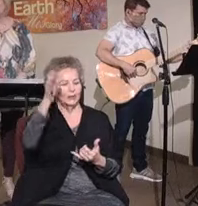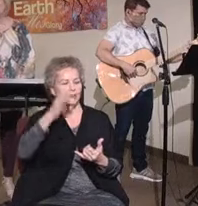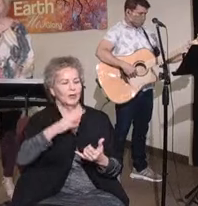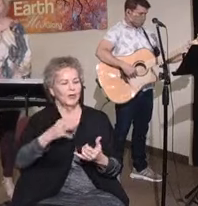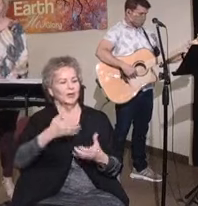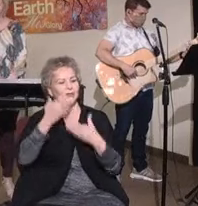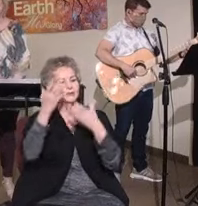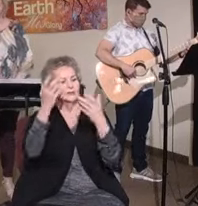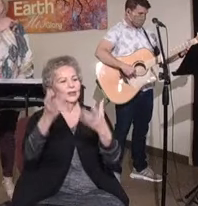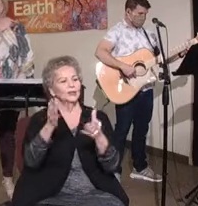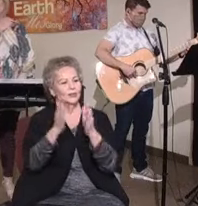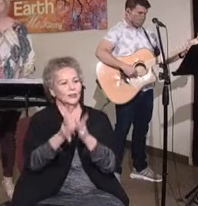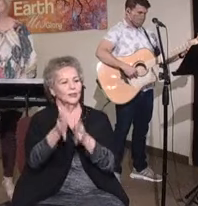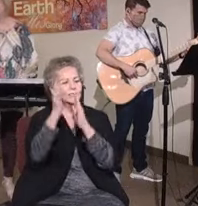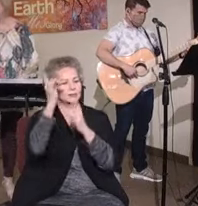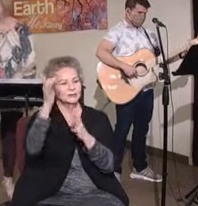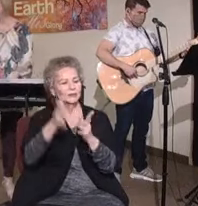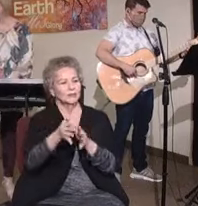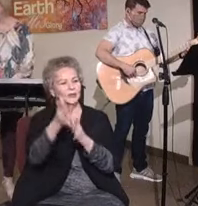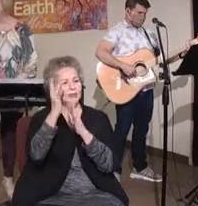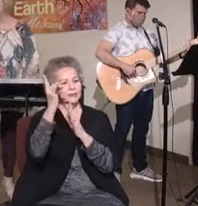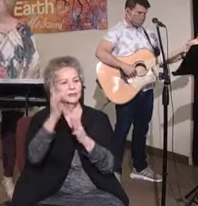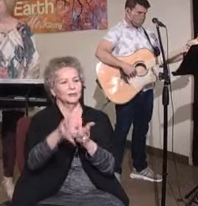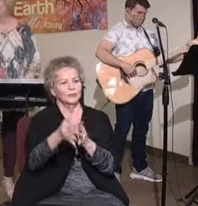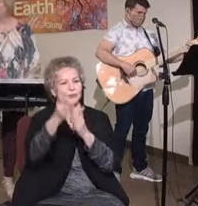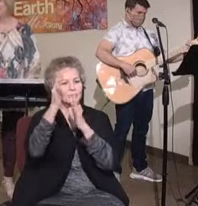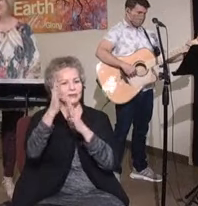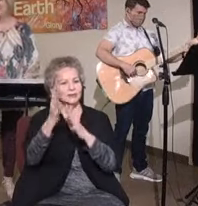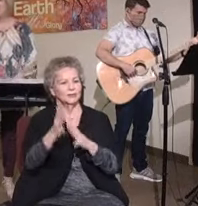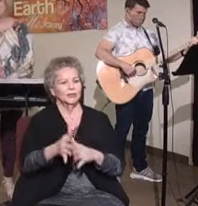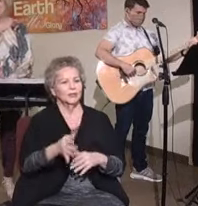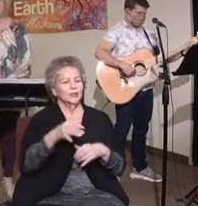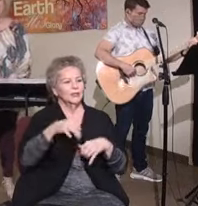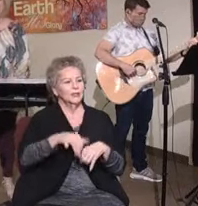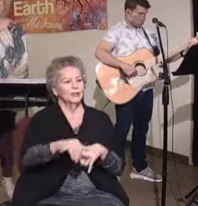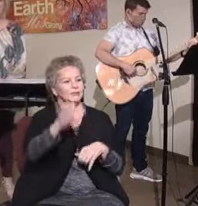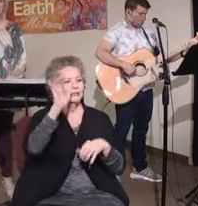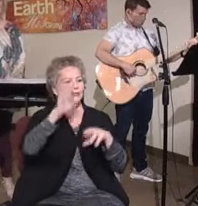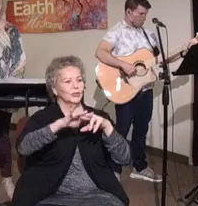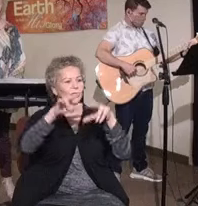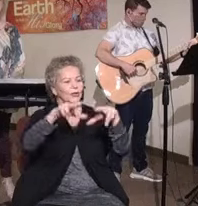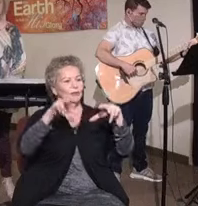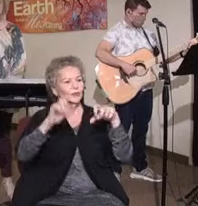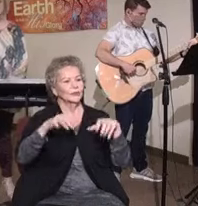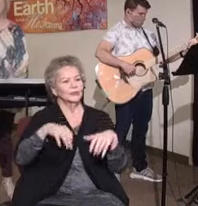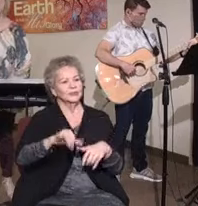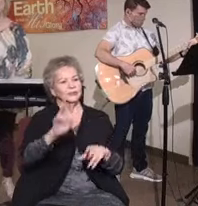Oh, yeah.